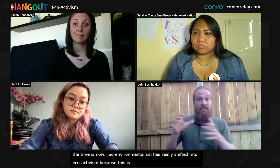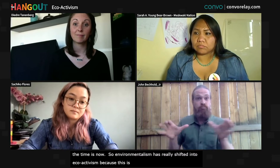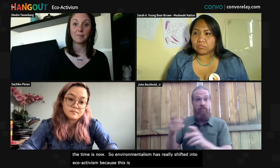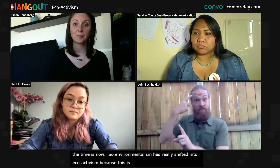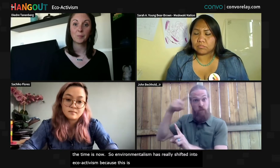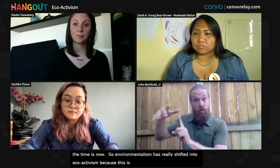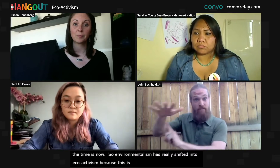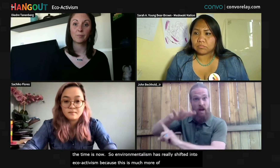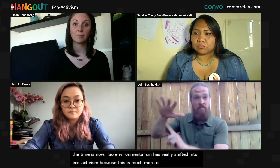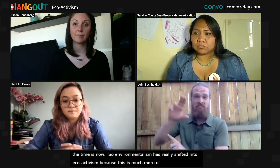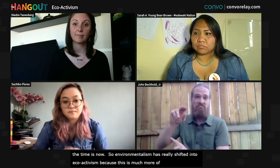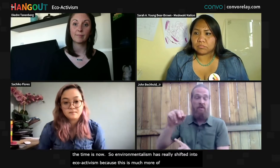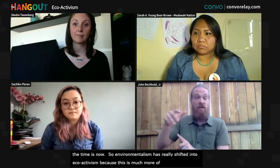need to take now.